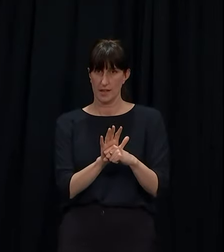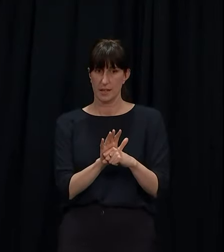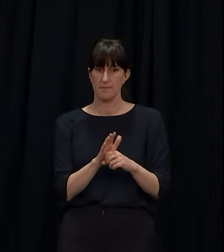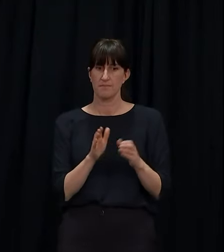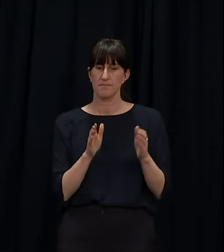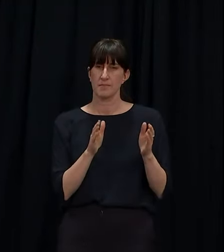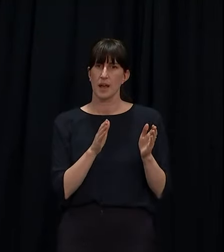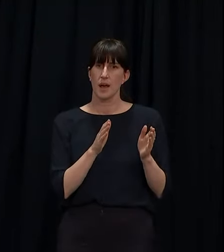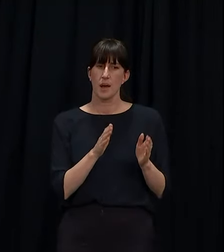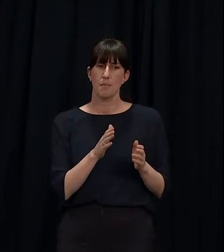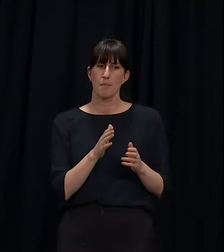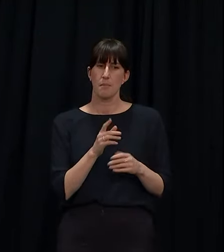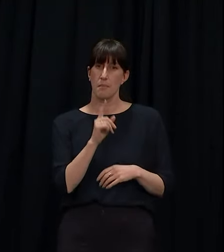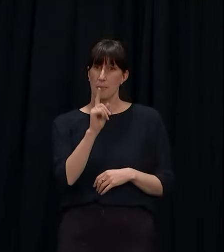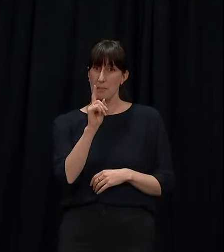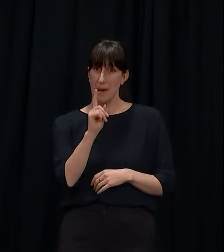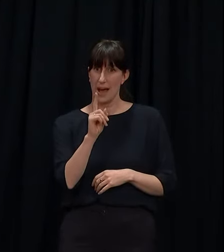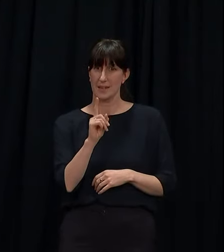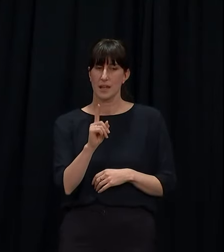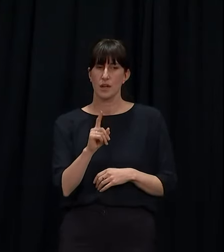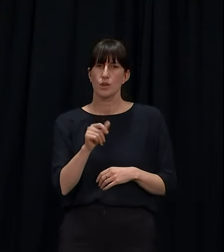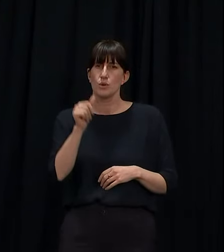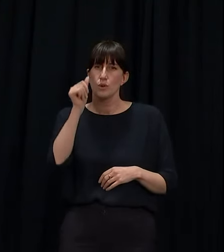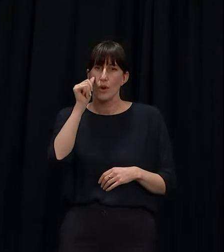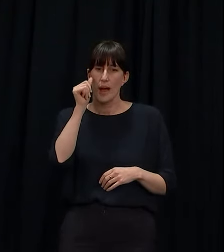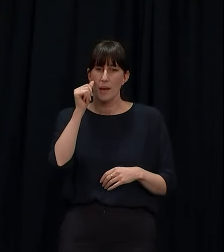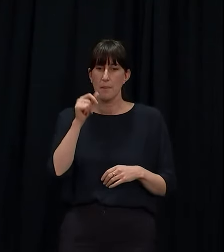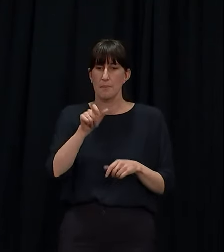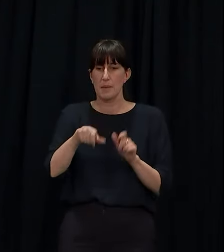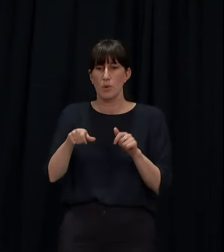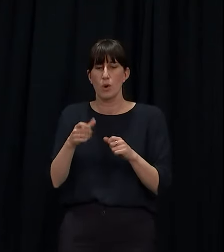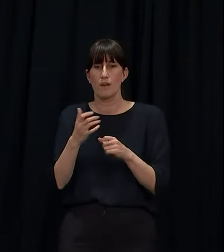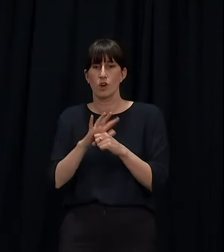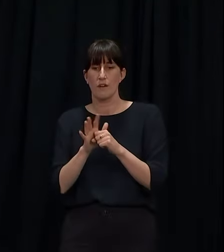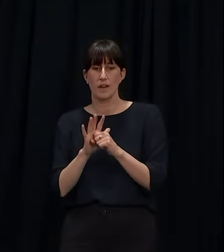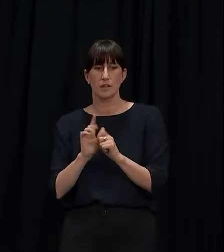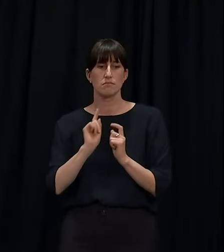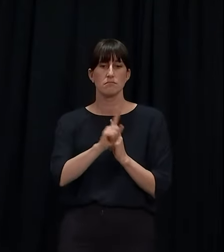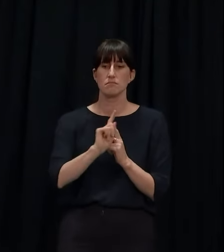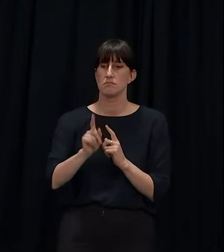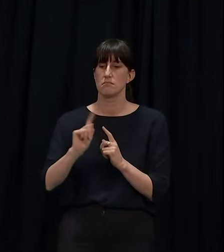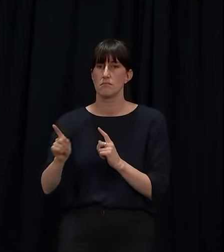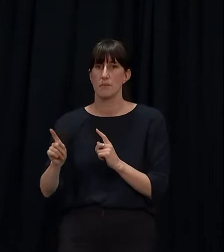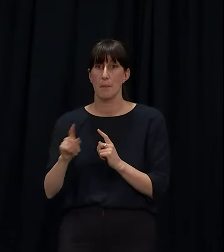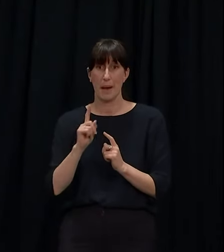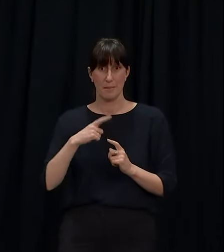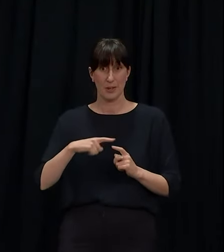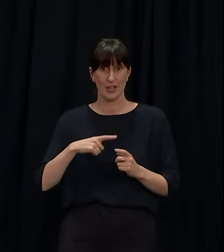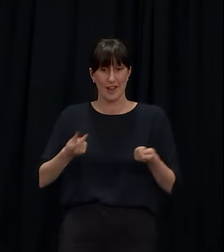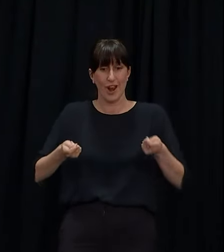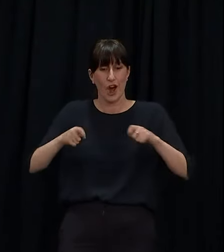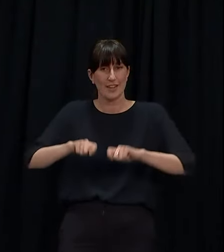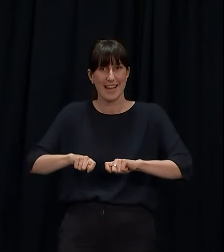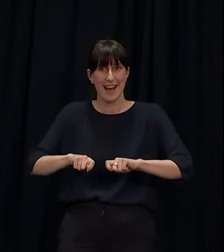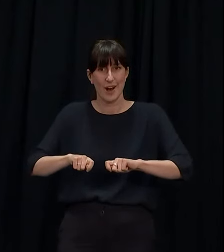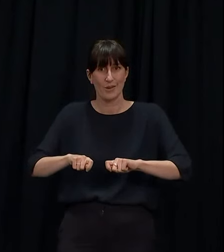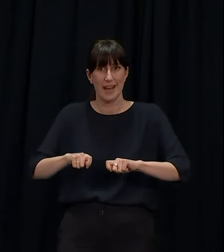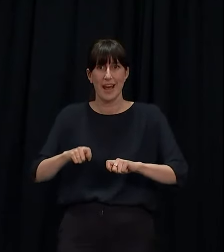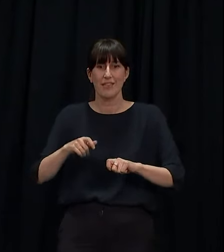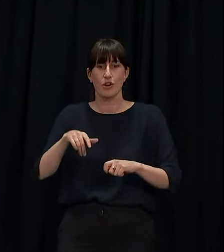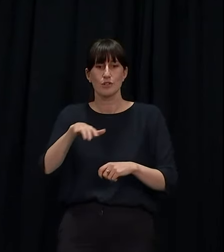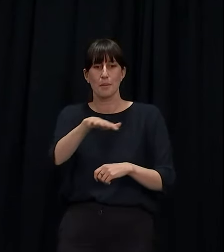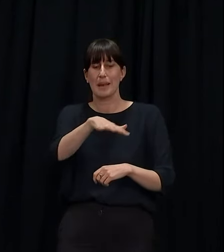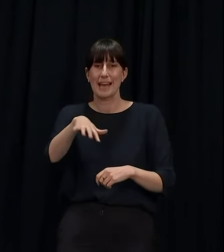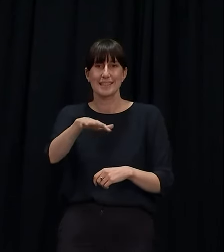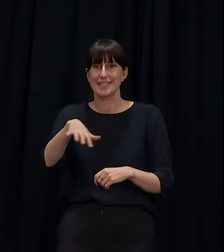new reported exposure events, as in places where those individuals were while infected with COVID. That tells us something